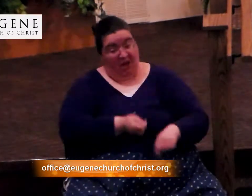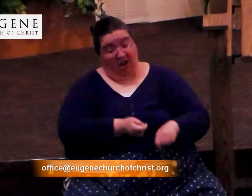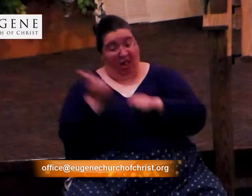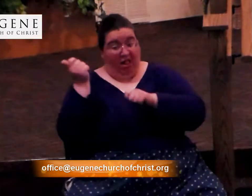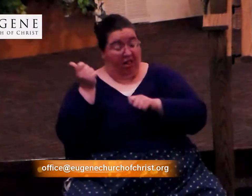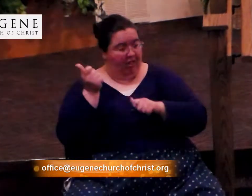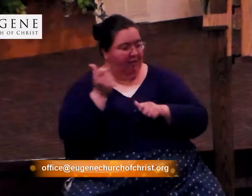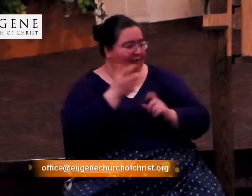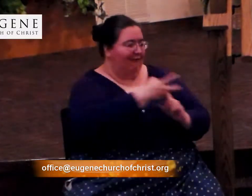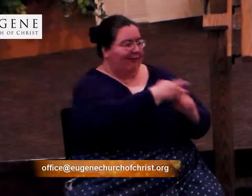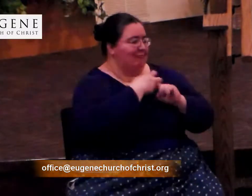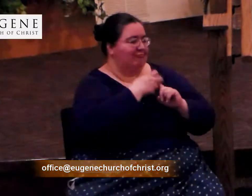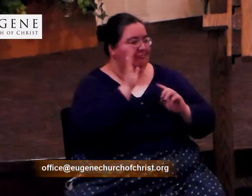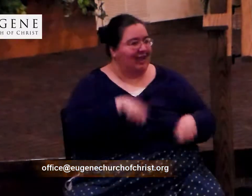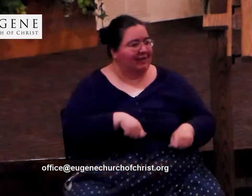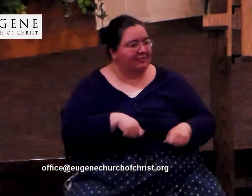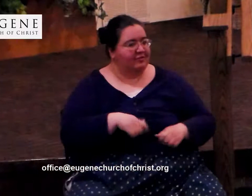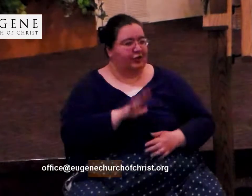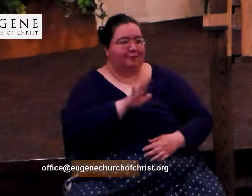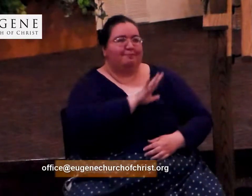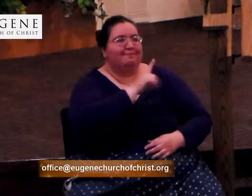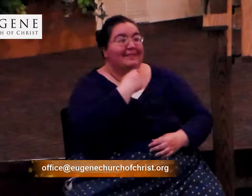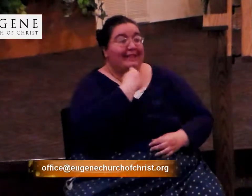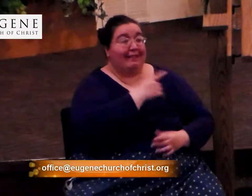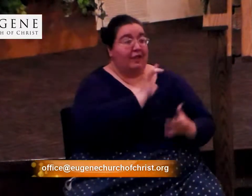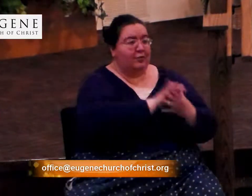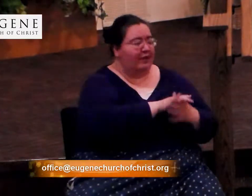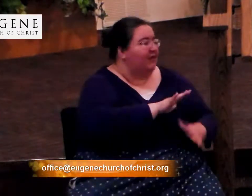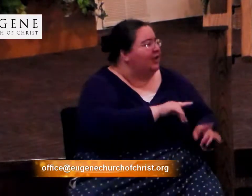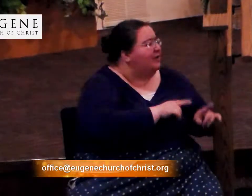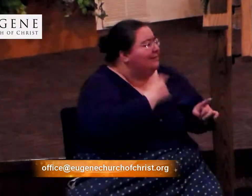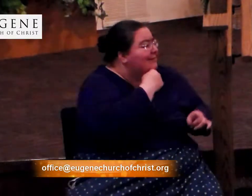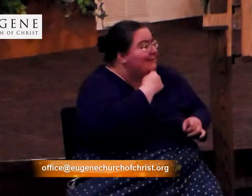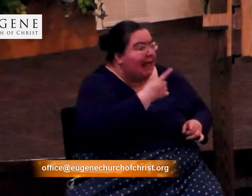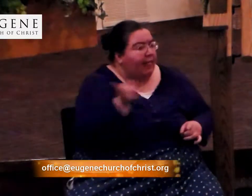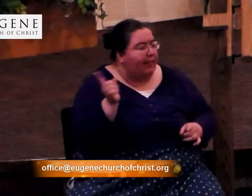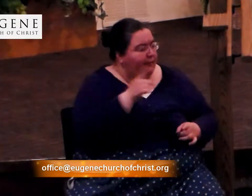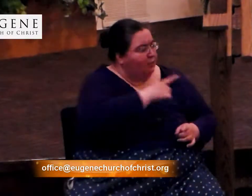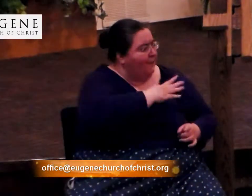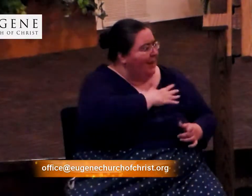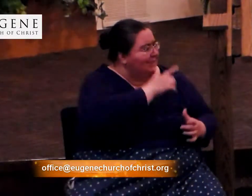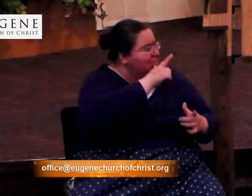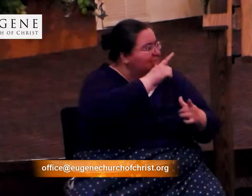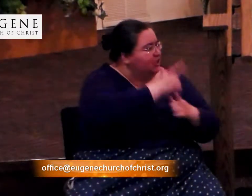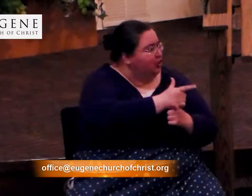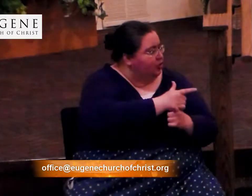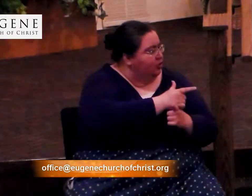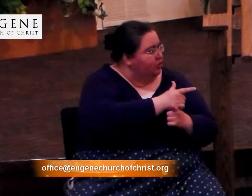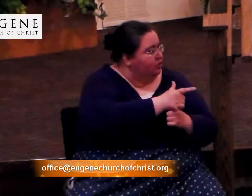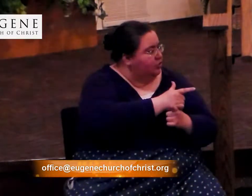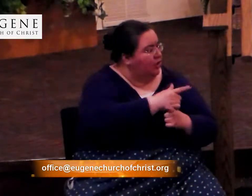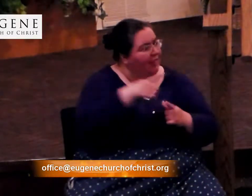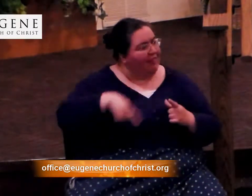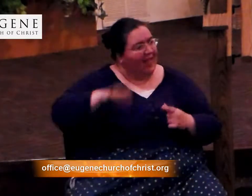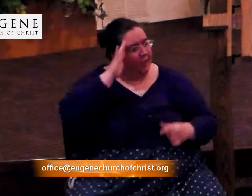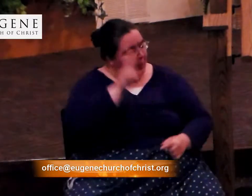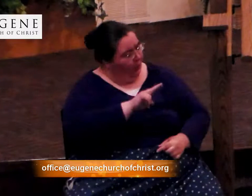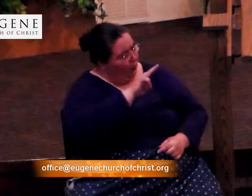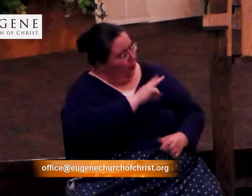wife, tell them you're my sister, so they'll appreciate the beautiful woman and not feel threatened by me at the same time, and we can both live and everybody will be happy.